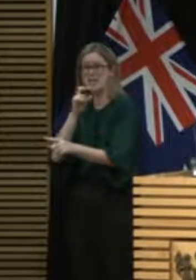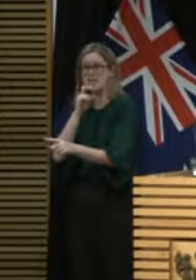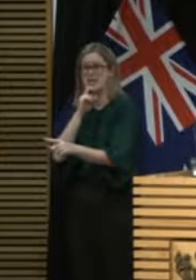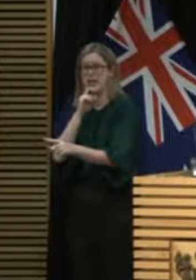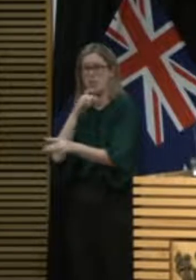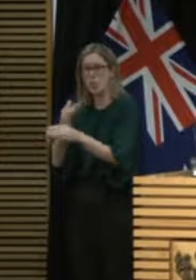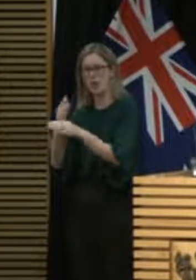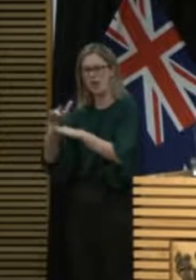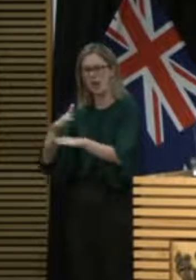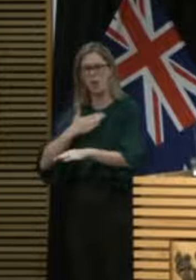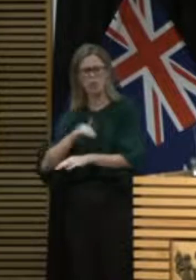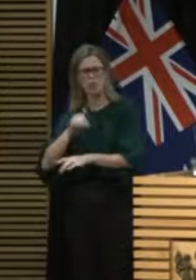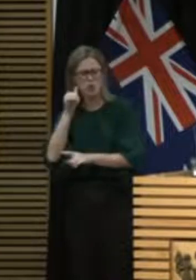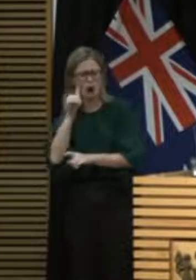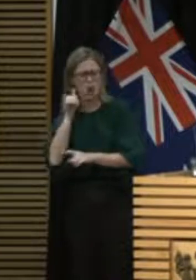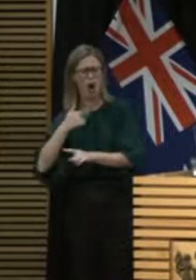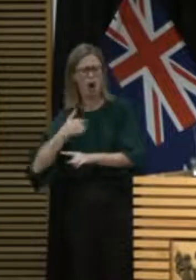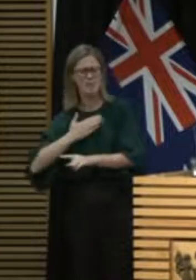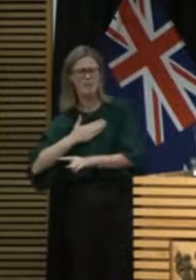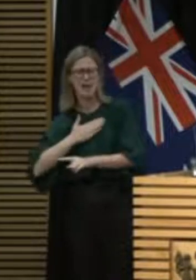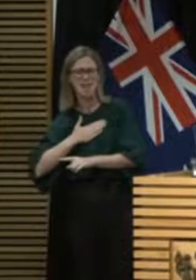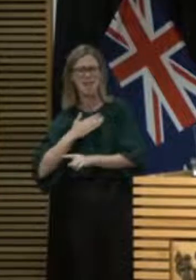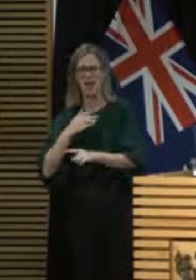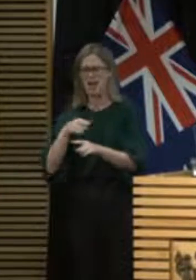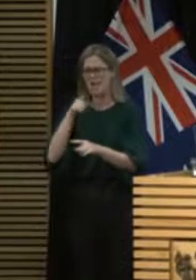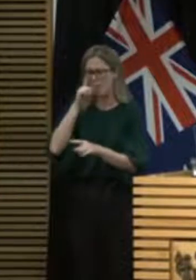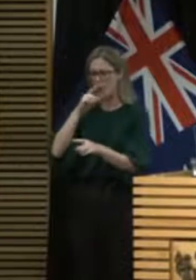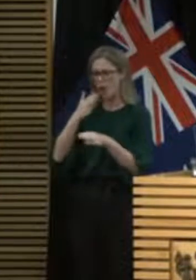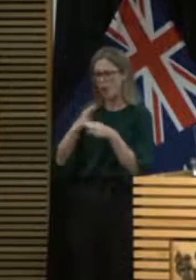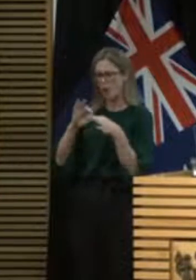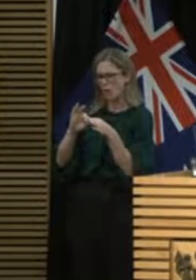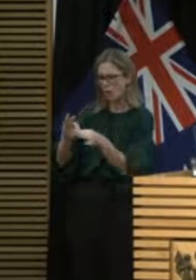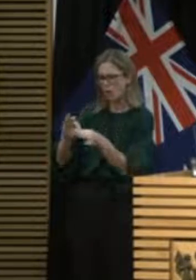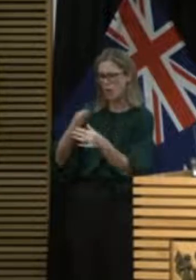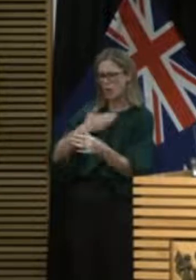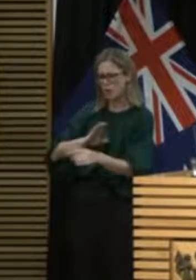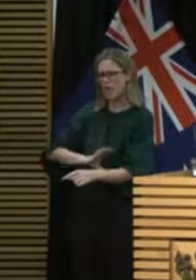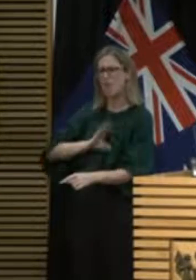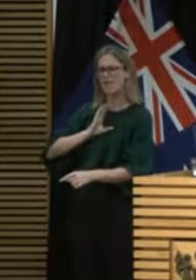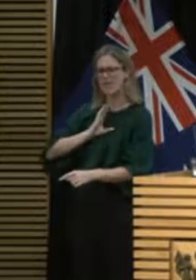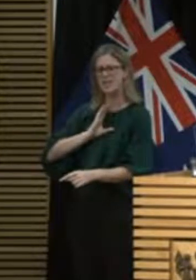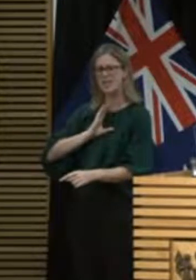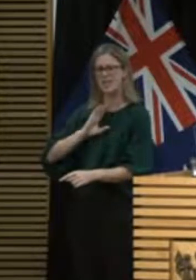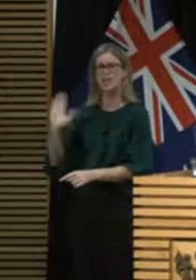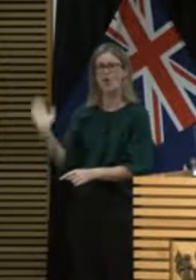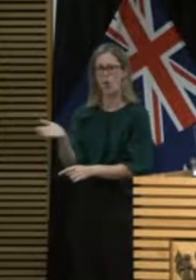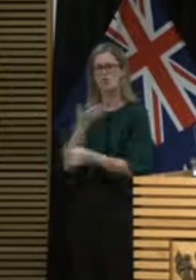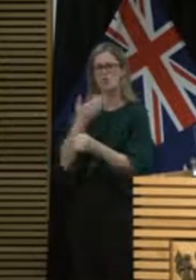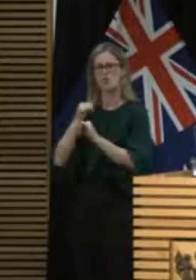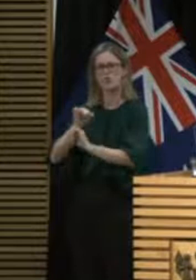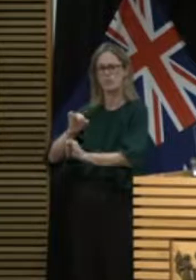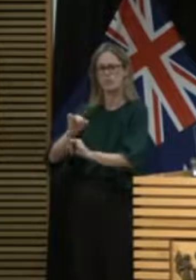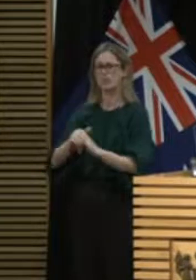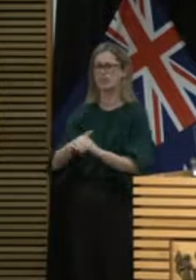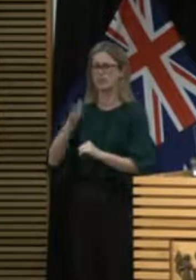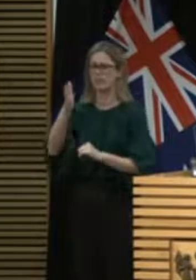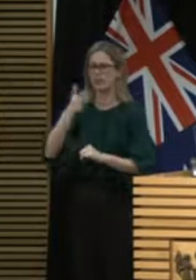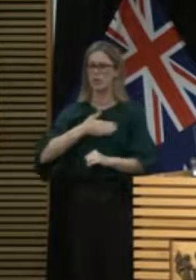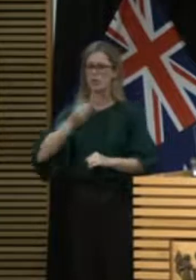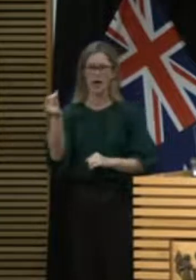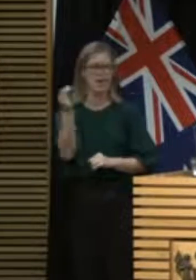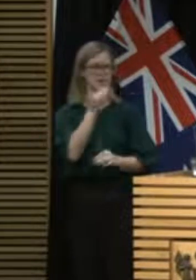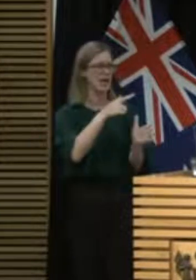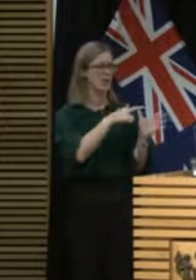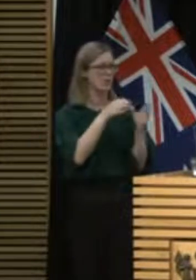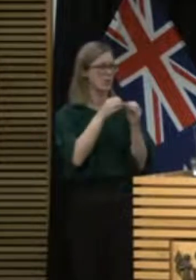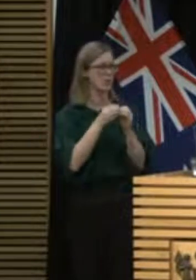wanted the confidence, as have the people that they serve, the confidence that we have covered the entire workforce. Quickly ask Dr. Bloomfield on that because I'm